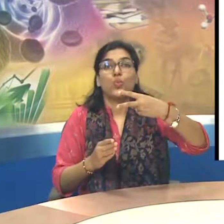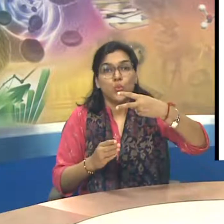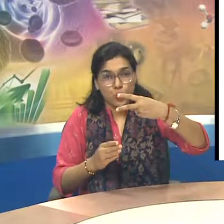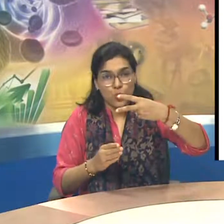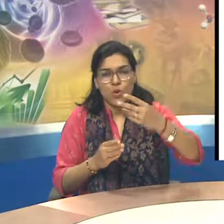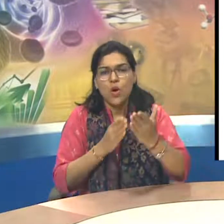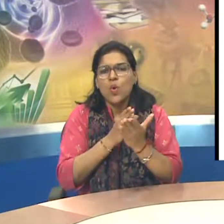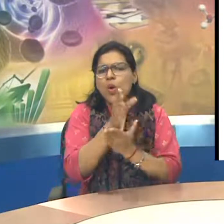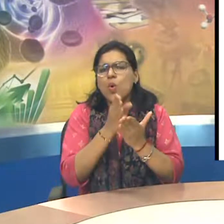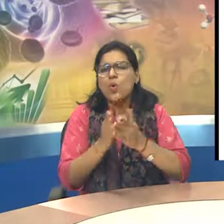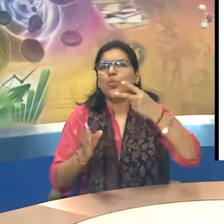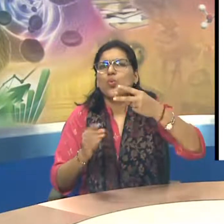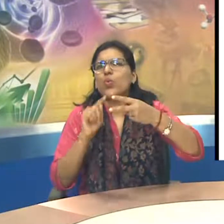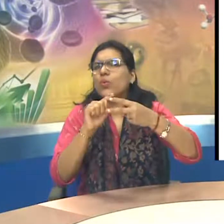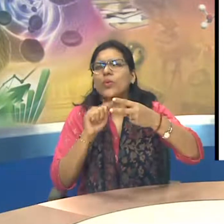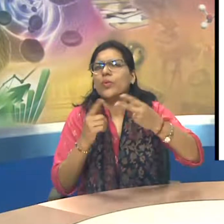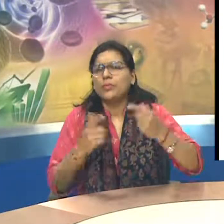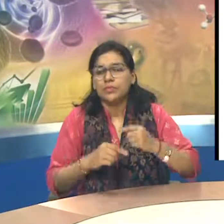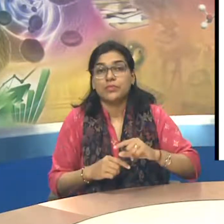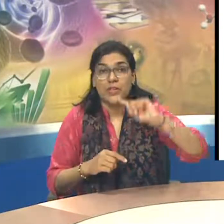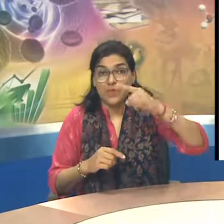type of communication.